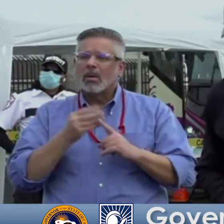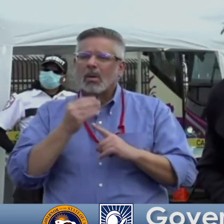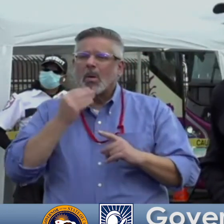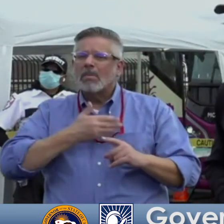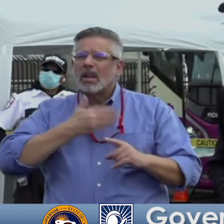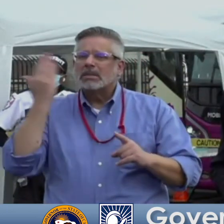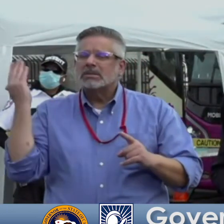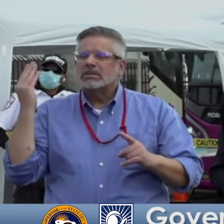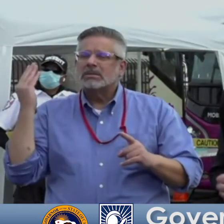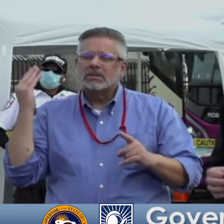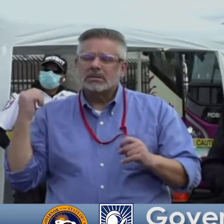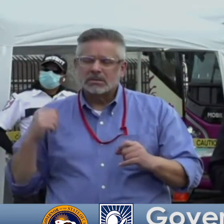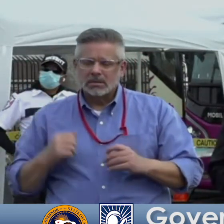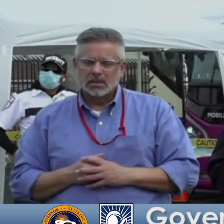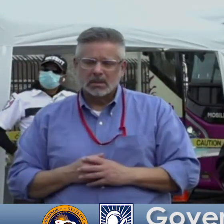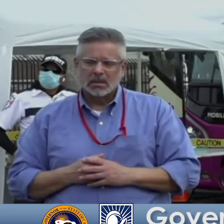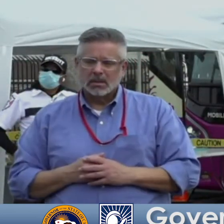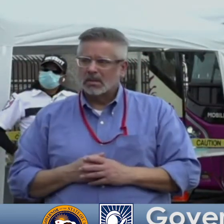Oh, yeah.